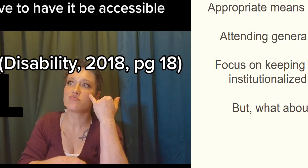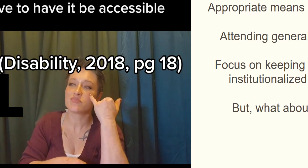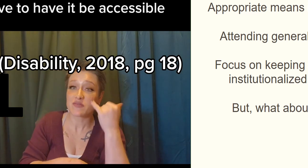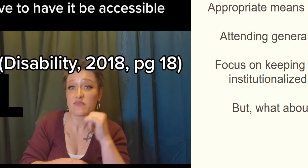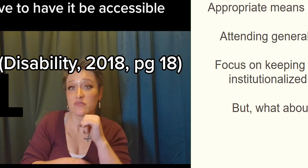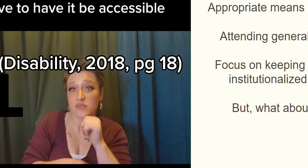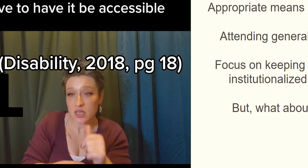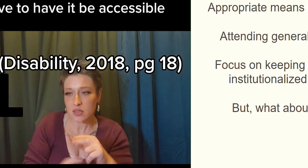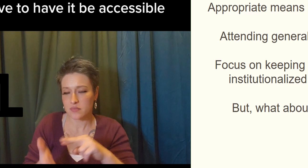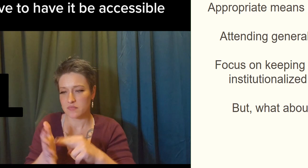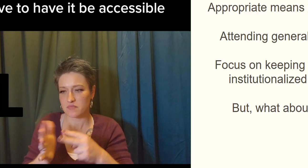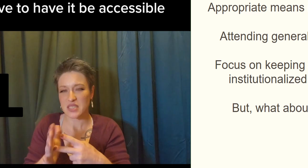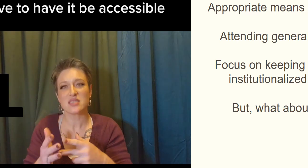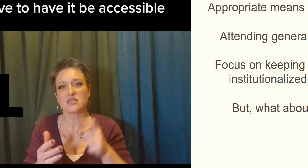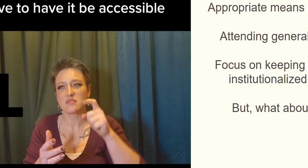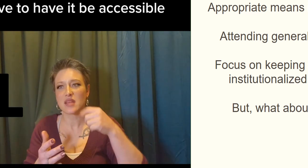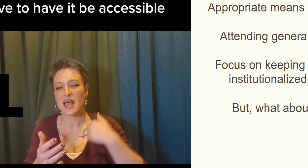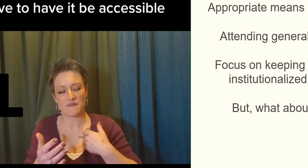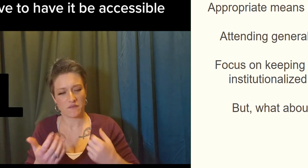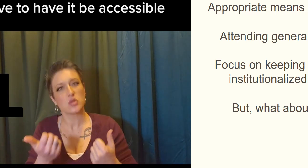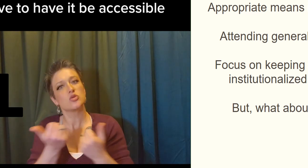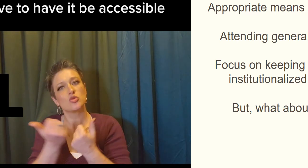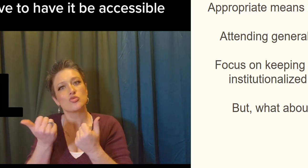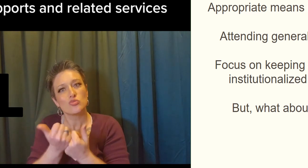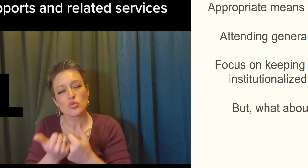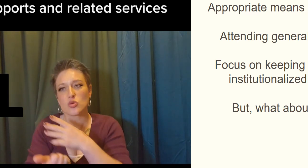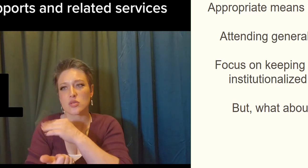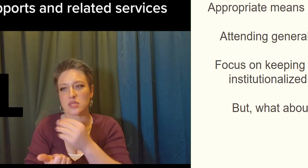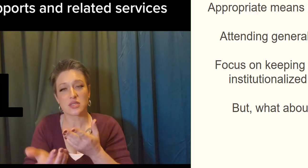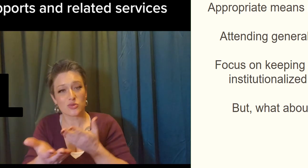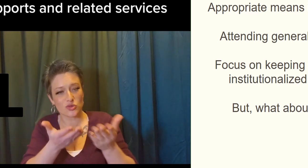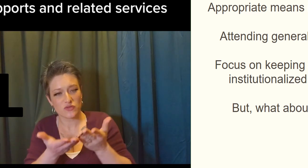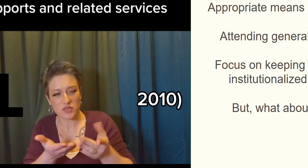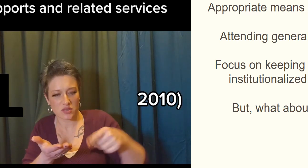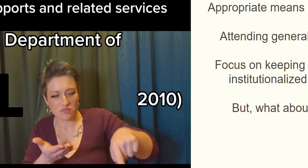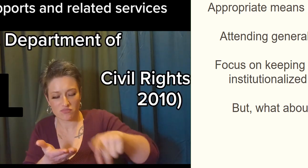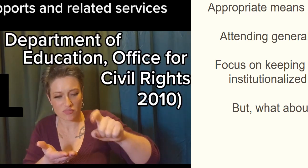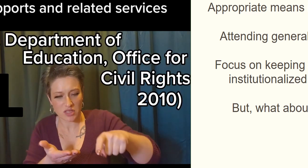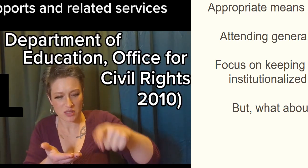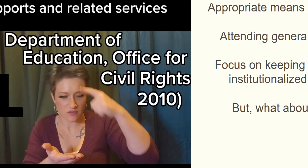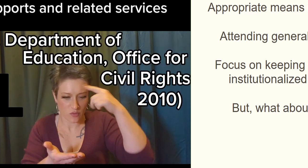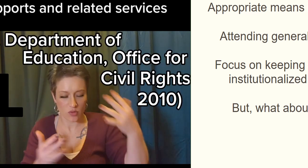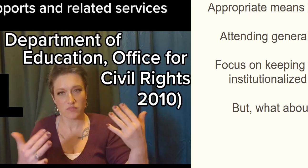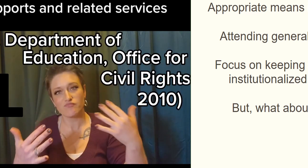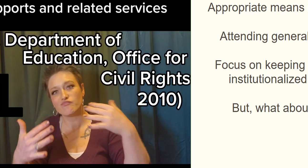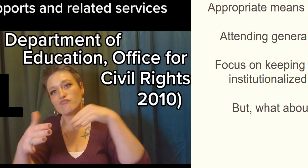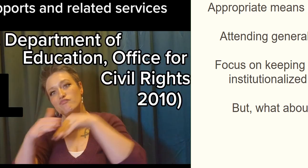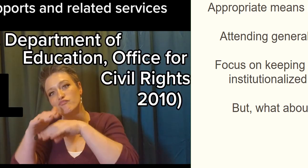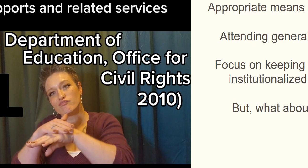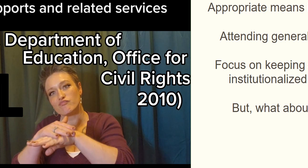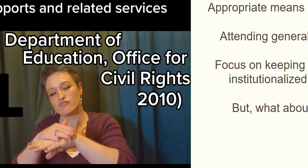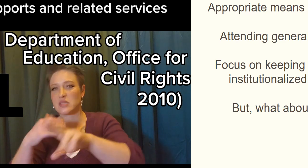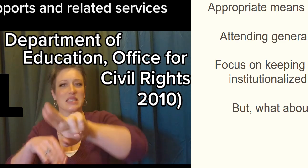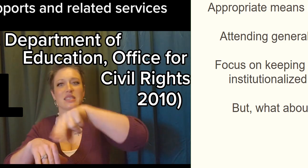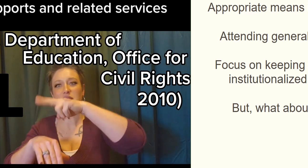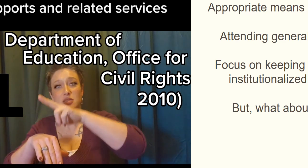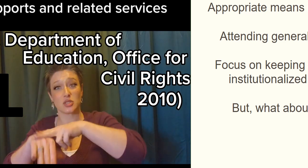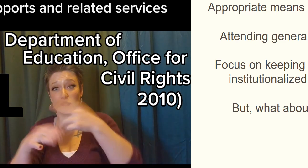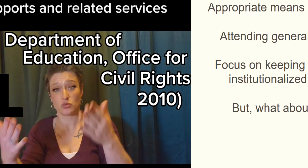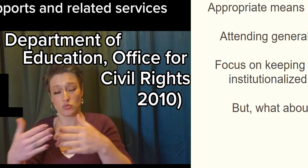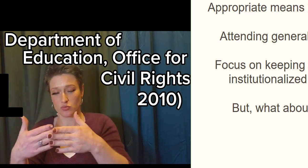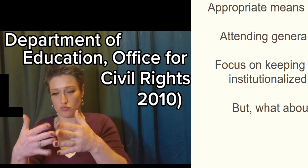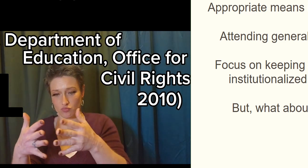mainstream program, they have to have it be accessible, or it means that they will have accommodations and supports and related